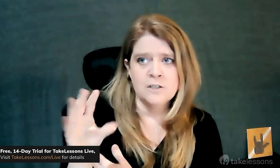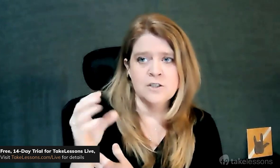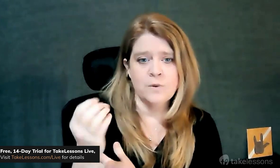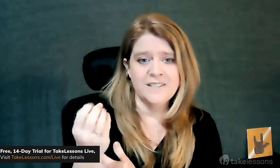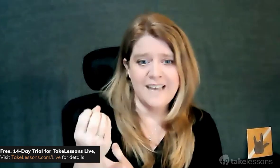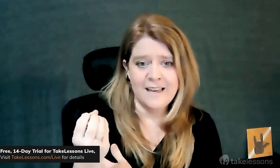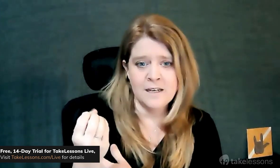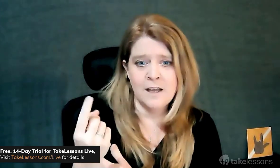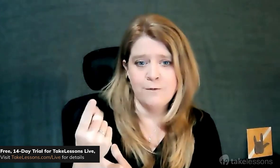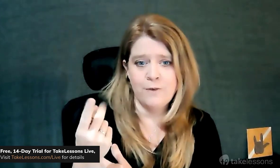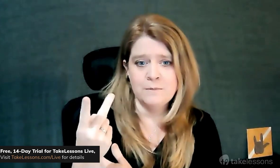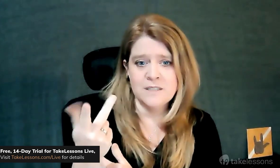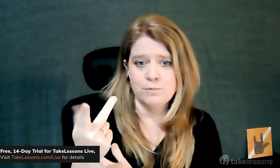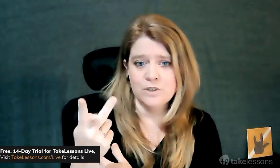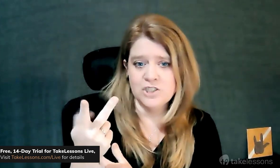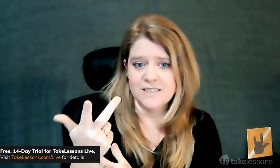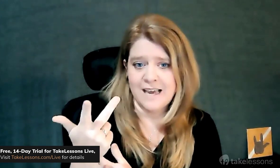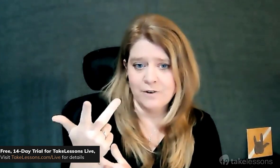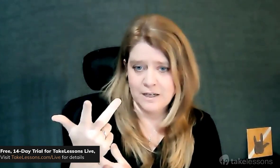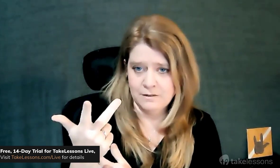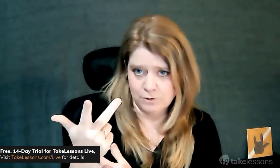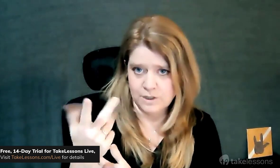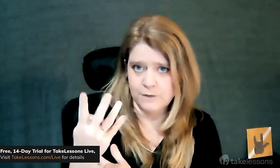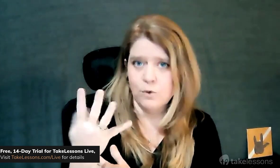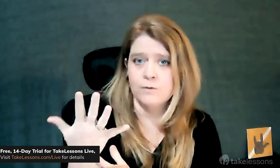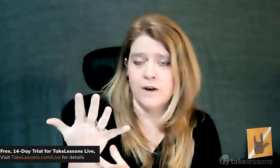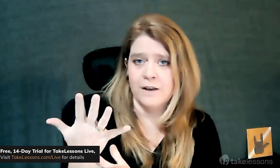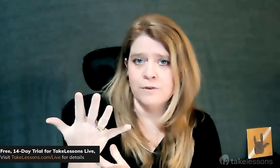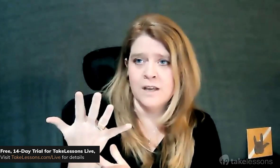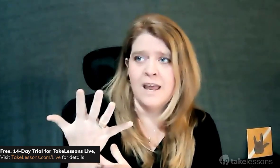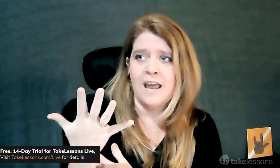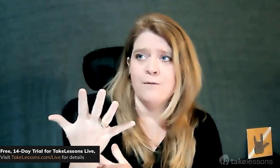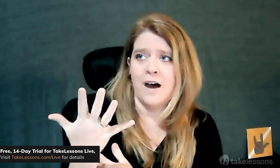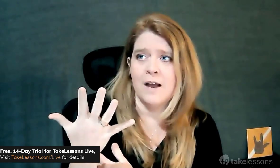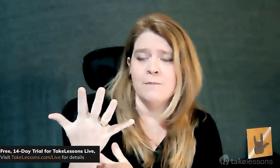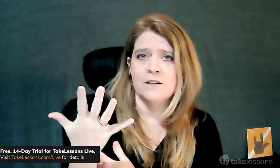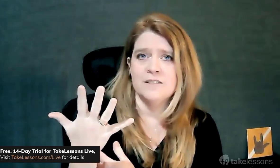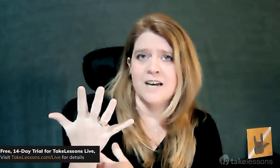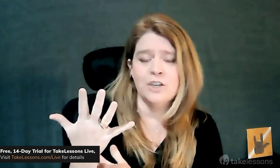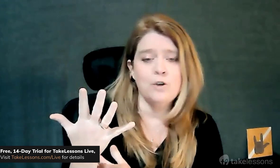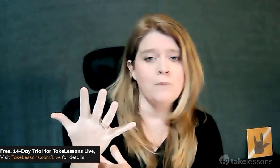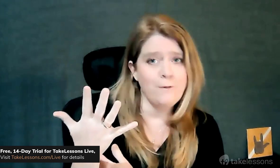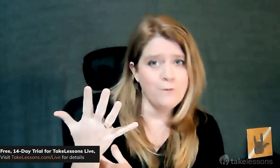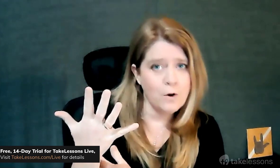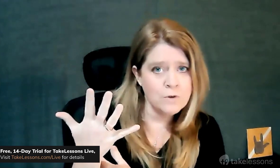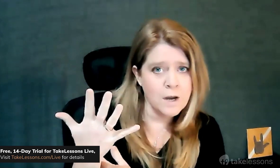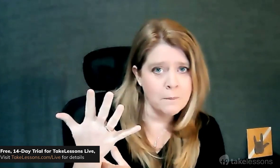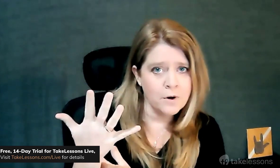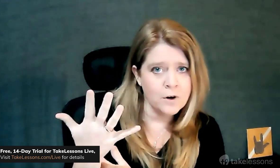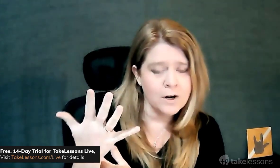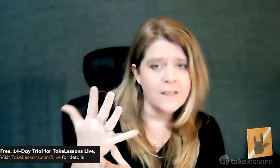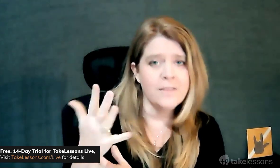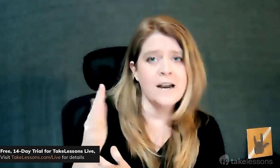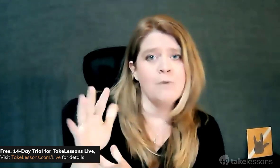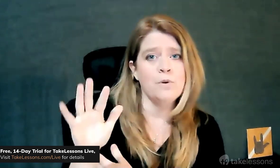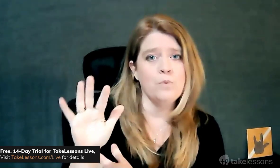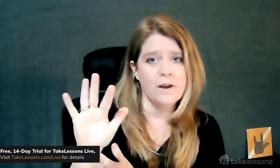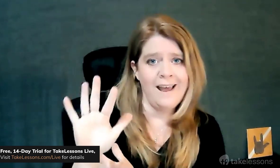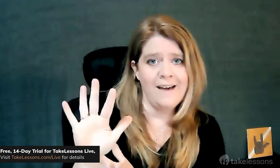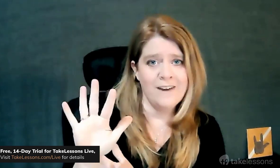it's in if I'm simply just counting 3, 4, 5. If I'm telling you my phone number, then I would want to have it out